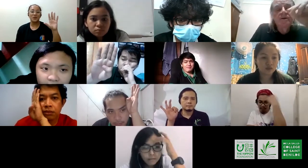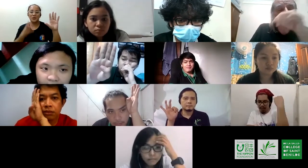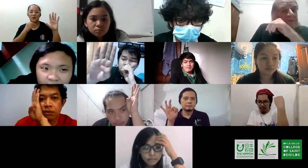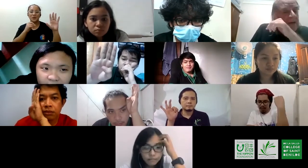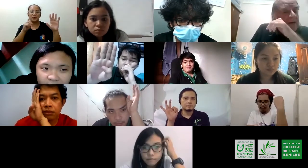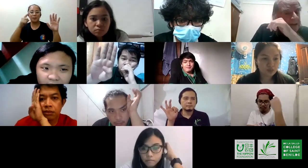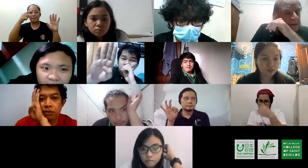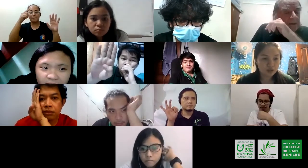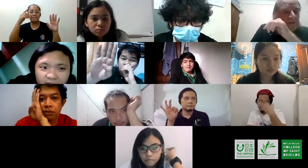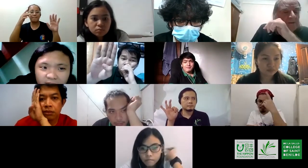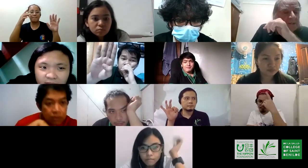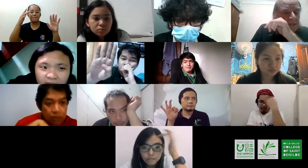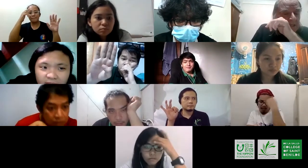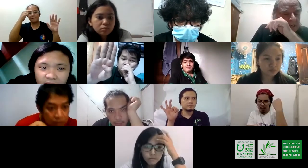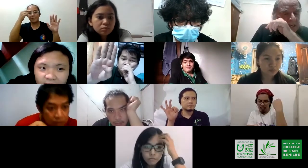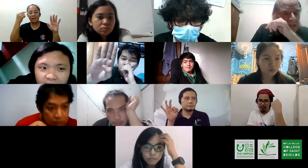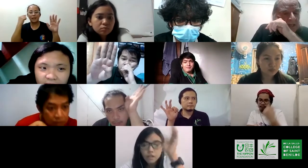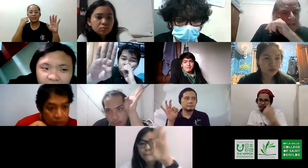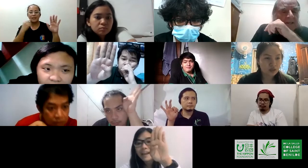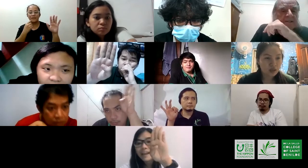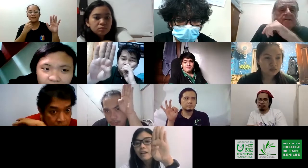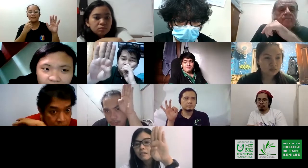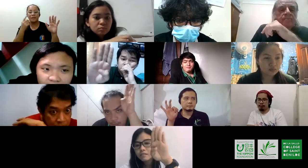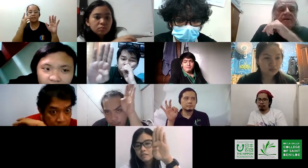B. B as in boy. Clare, yes.